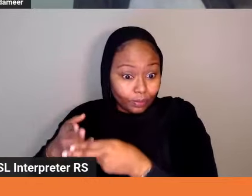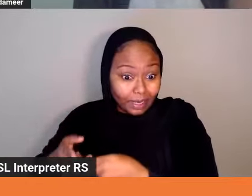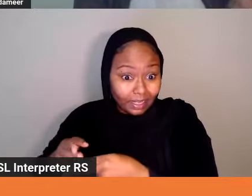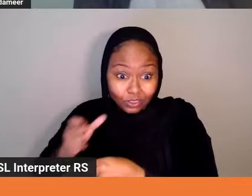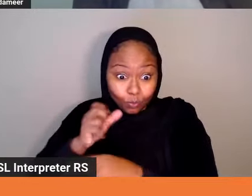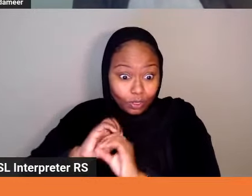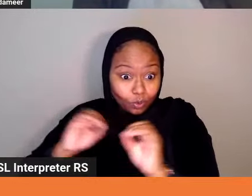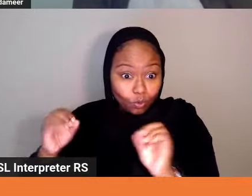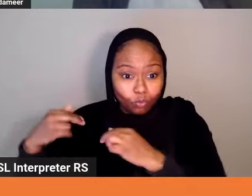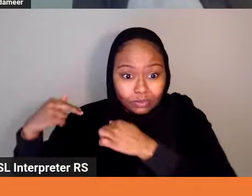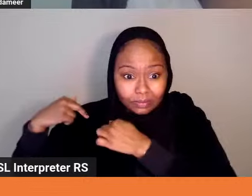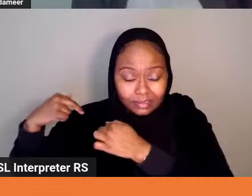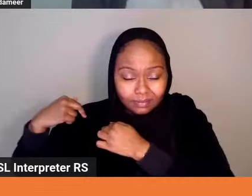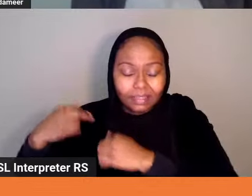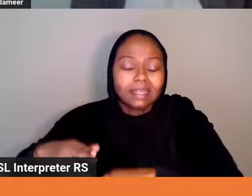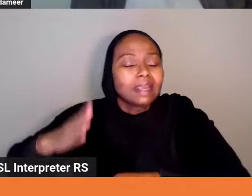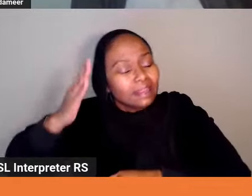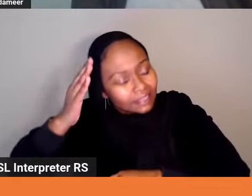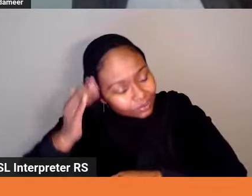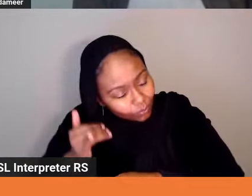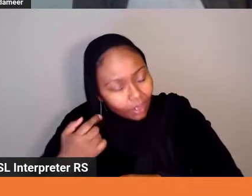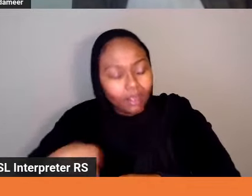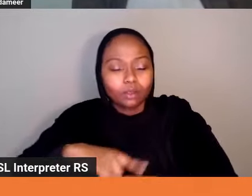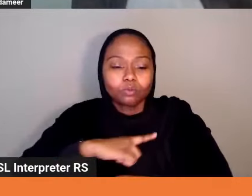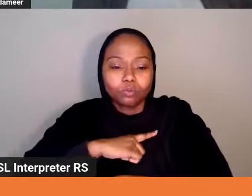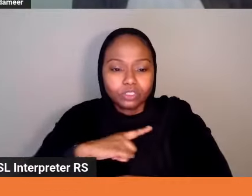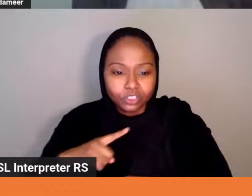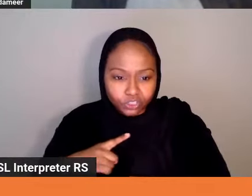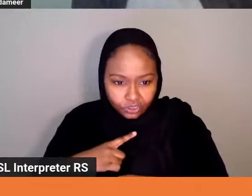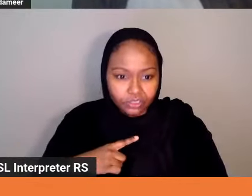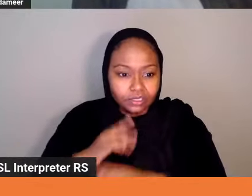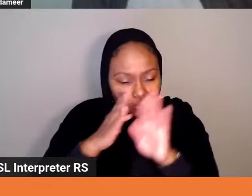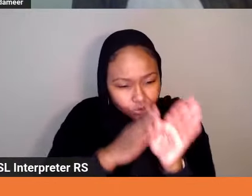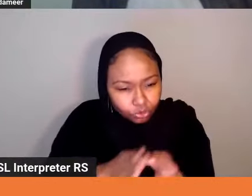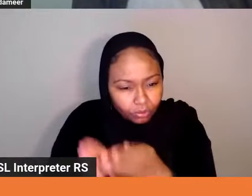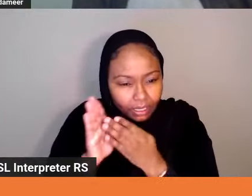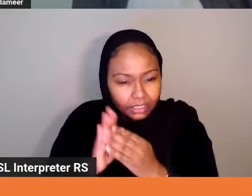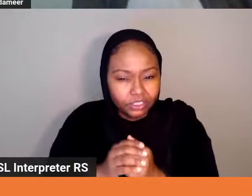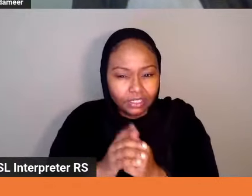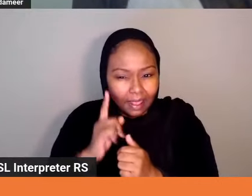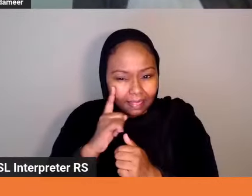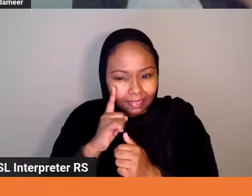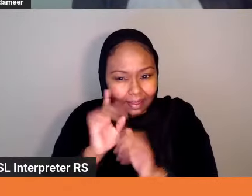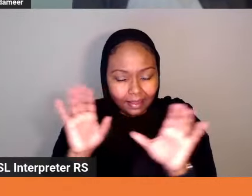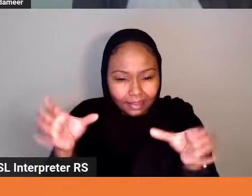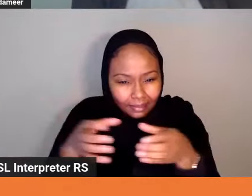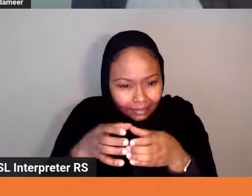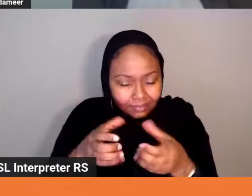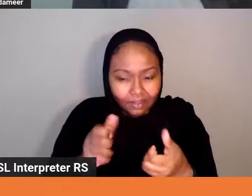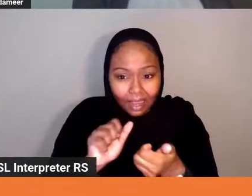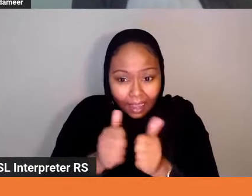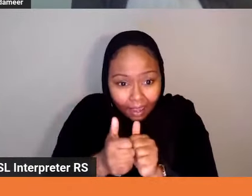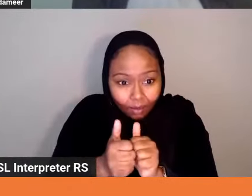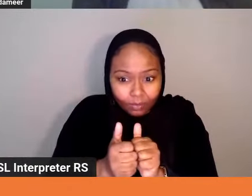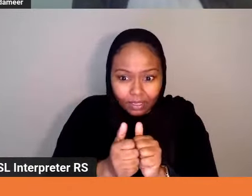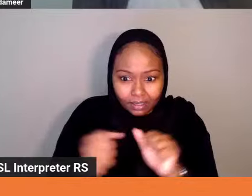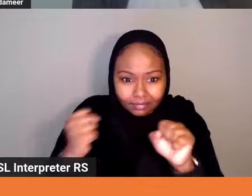this is why we should strategize and think collectively how we can fight